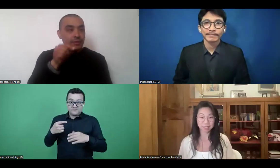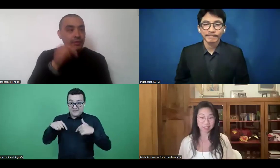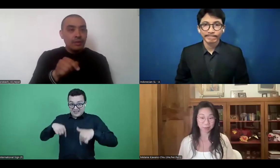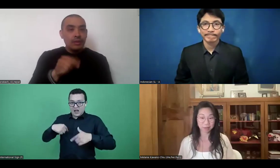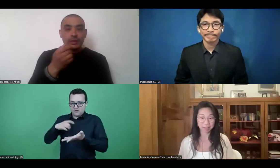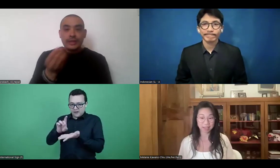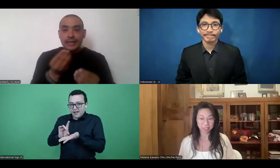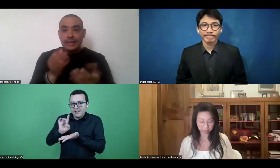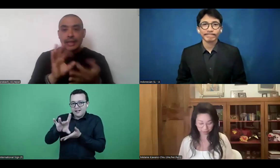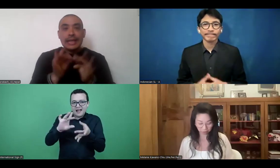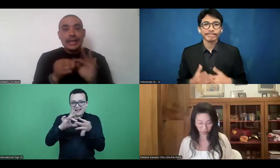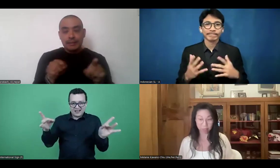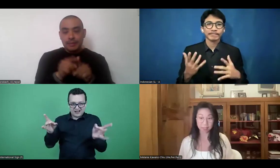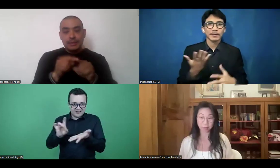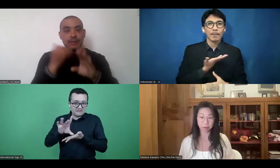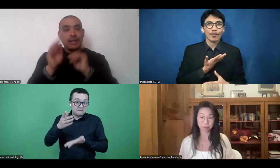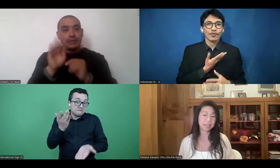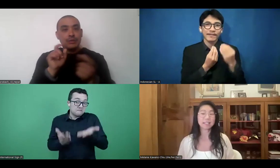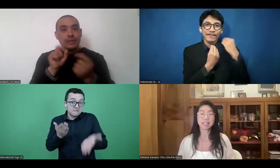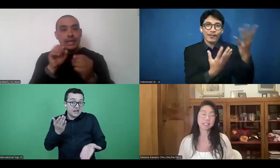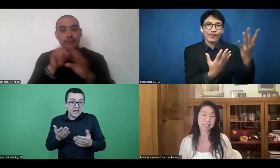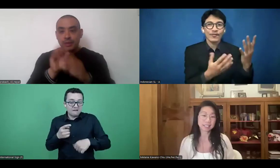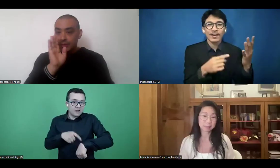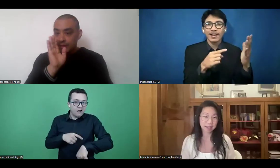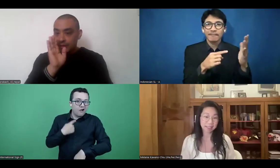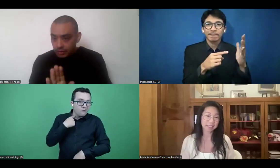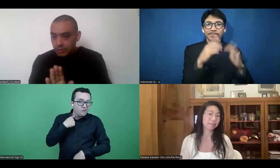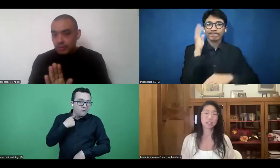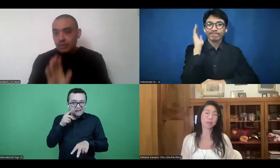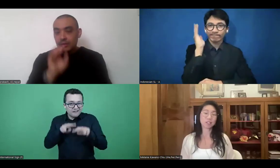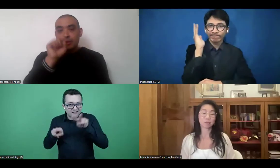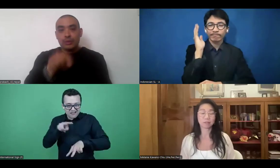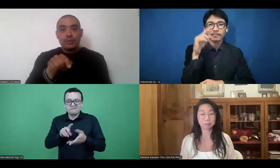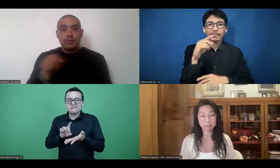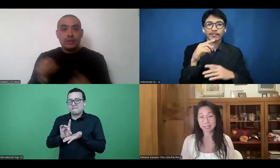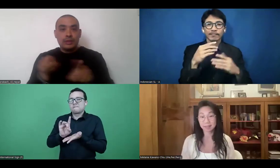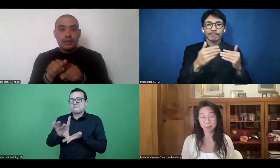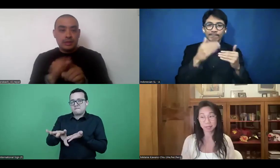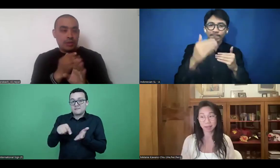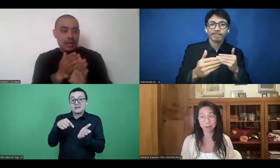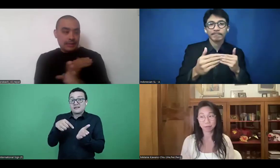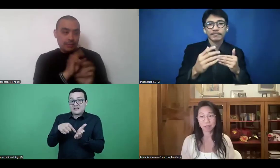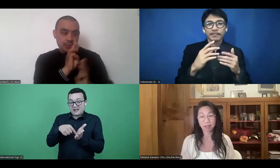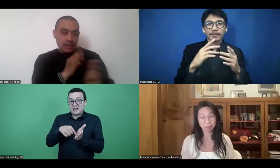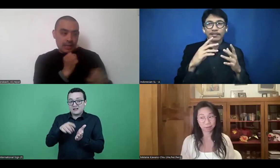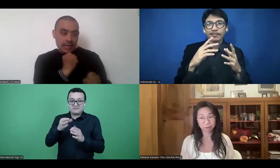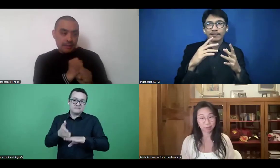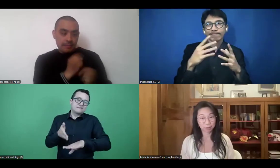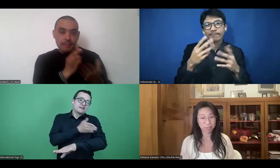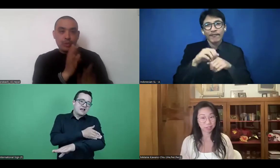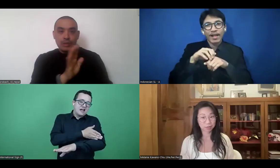now in case you haven't had a chance to go and explore not just this past evaluation we've completed, but we have